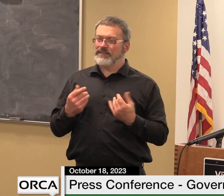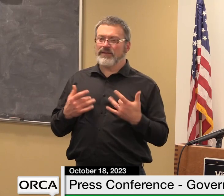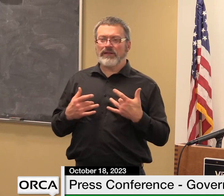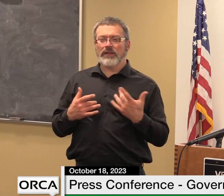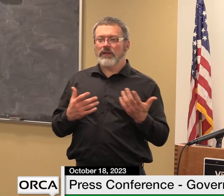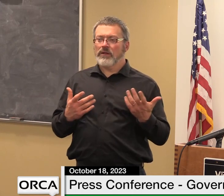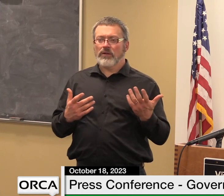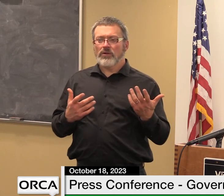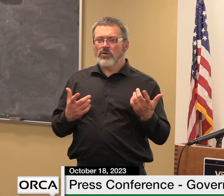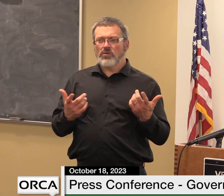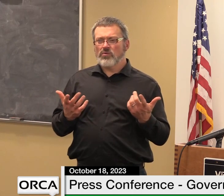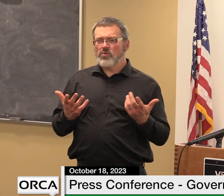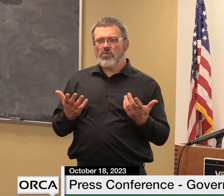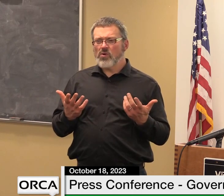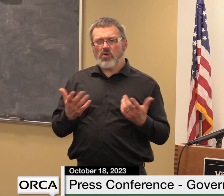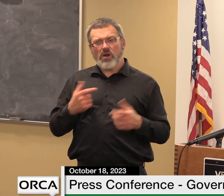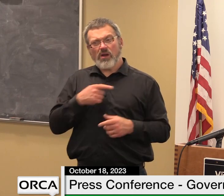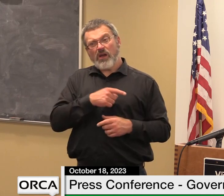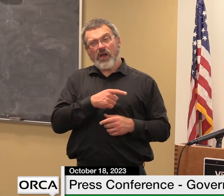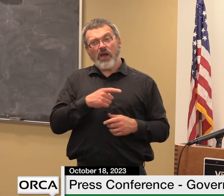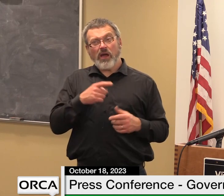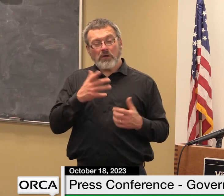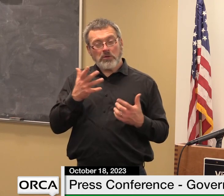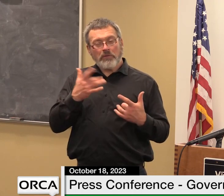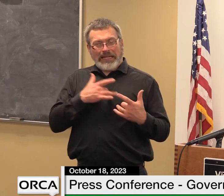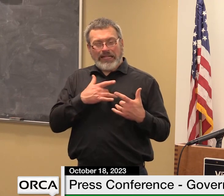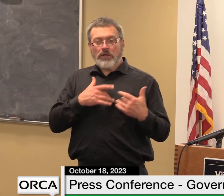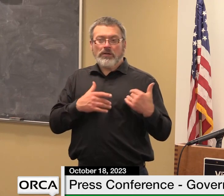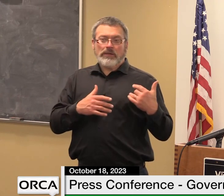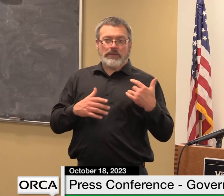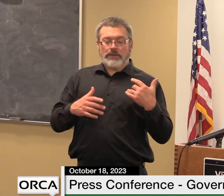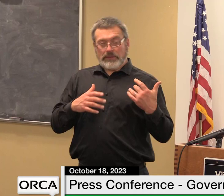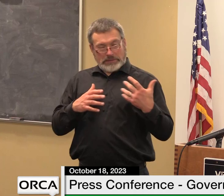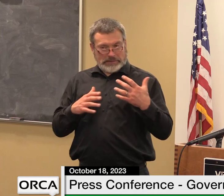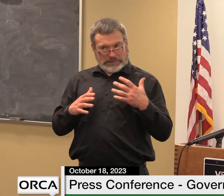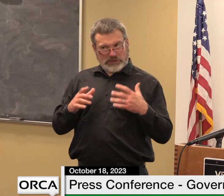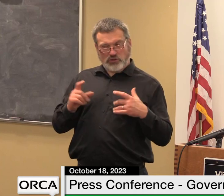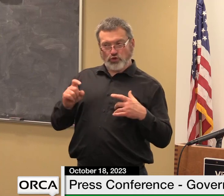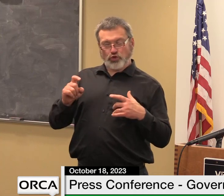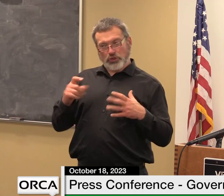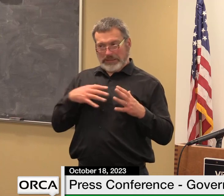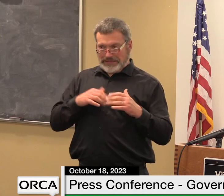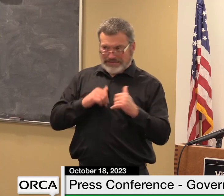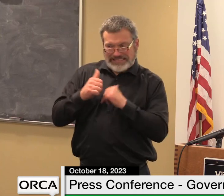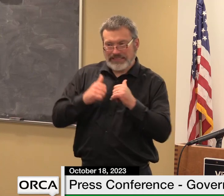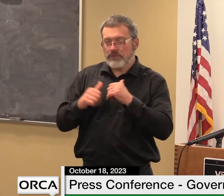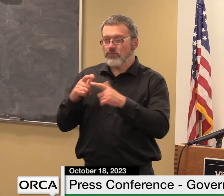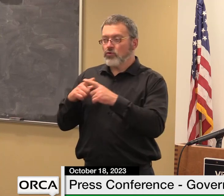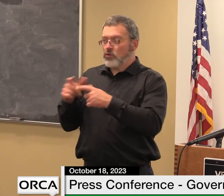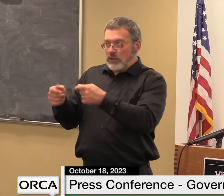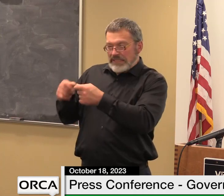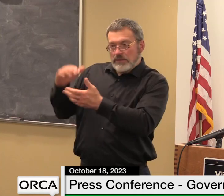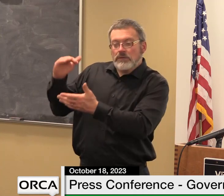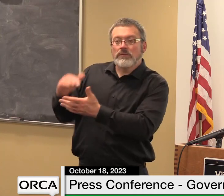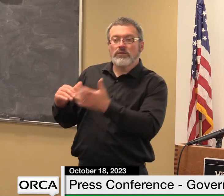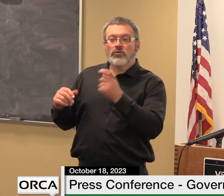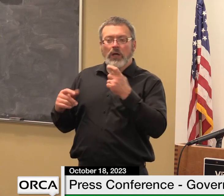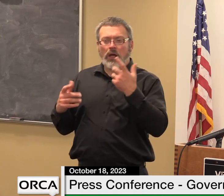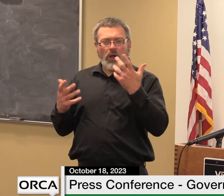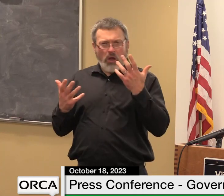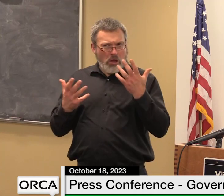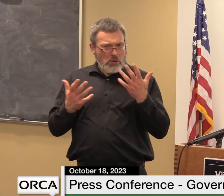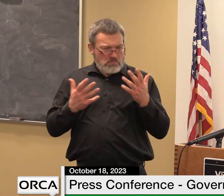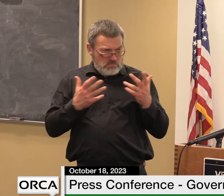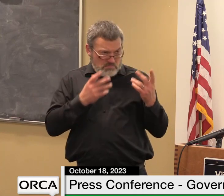you have a need or a responsibility to run again in order to try to keep things in check? Yeah, that weighs on me heavily.